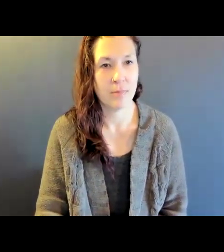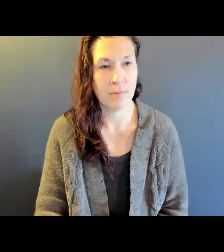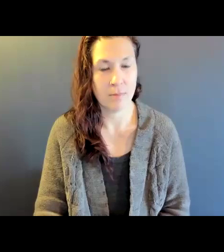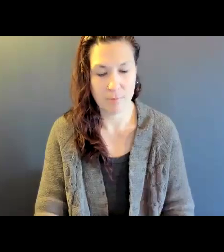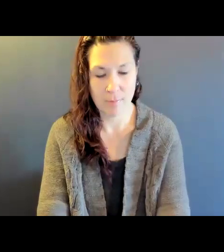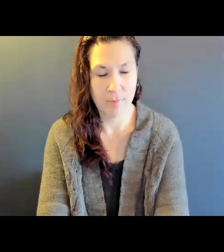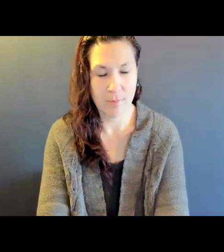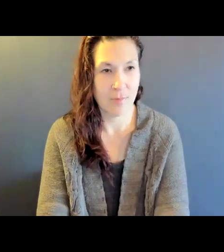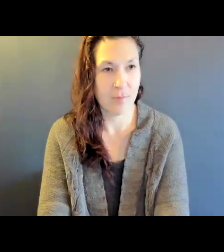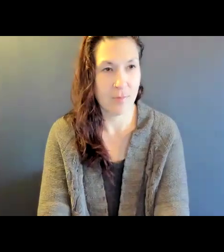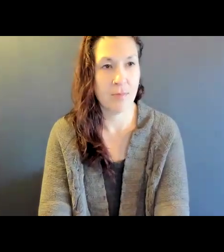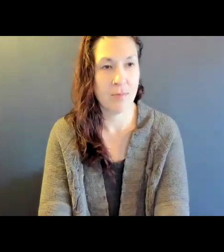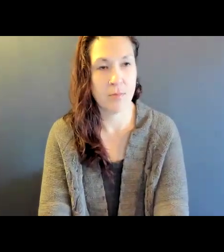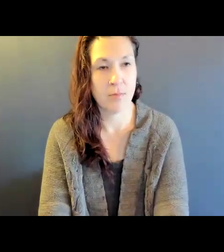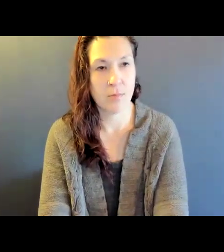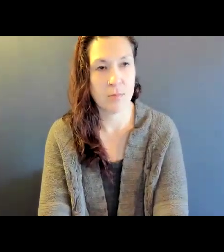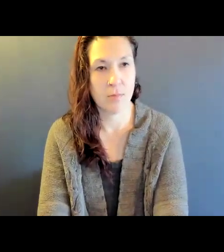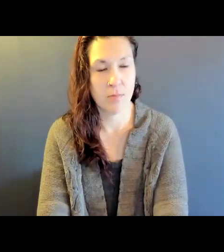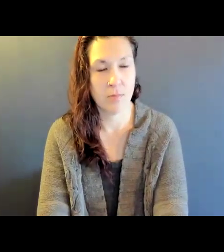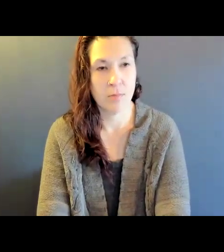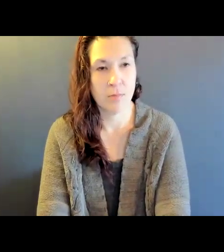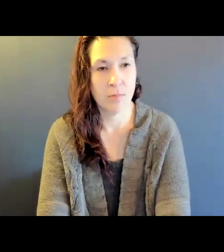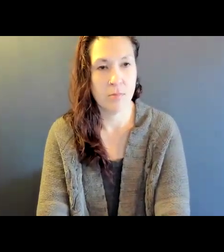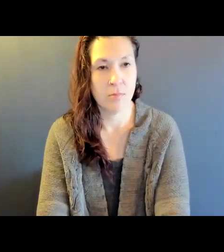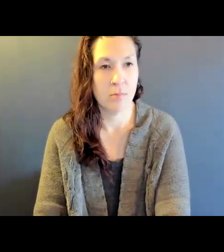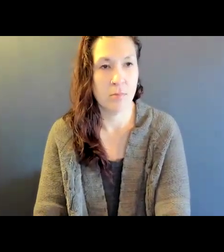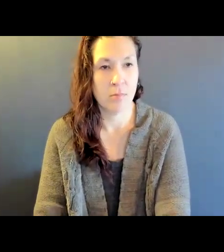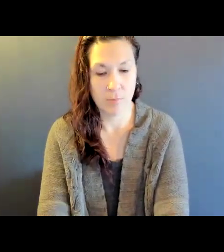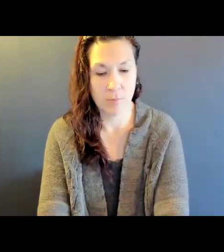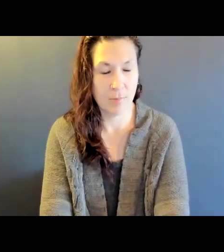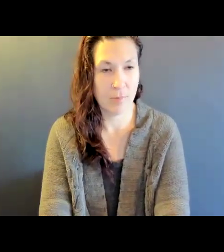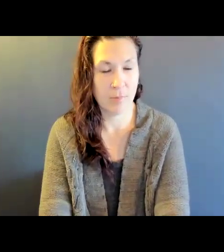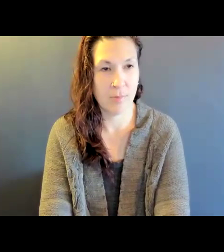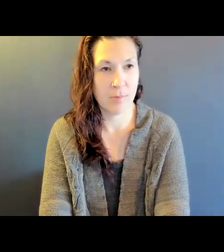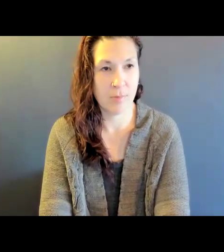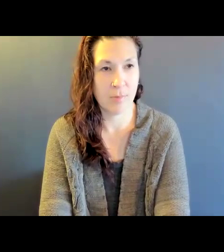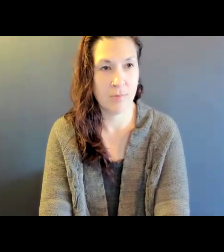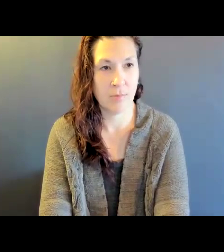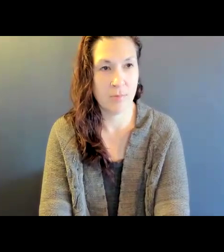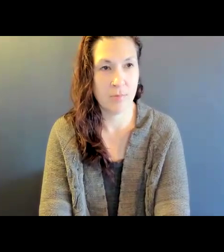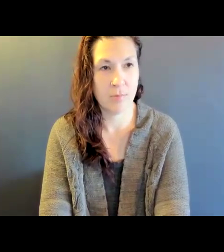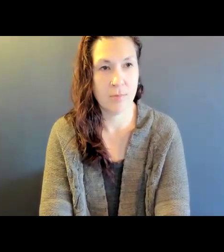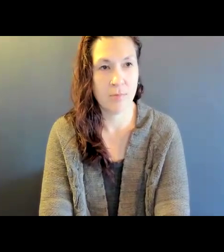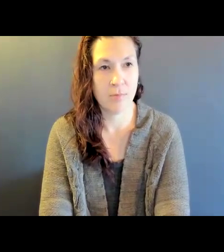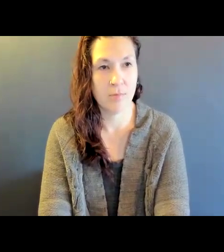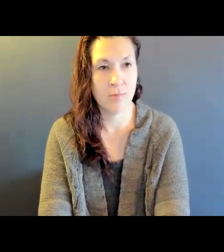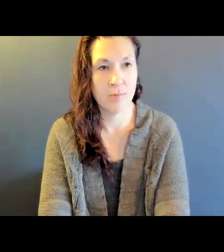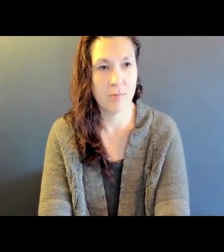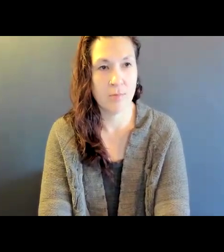chair. Right, Mary's side, whichever side you prefer. Everyone, come close.